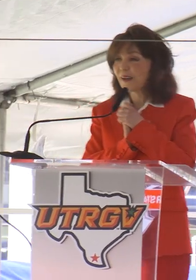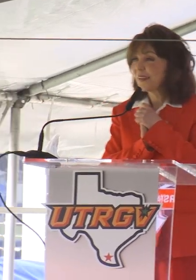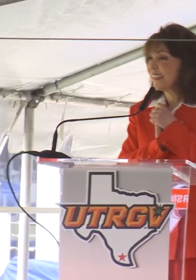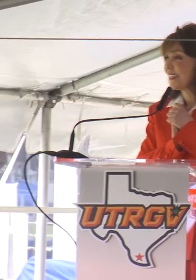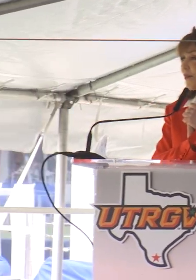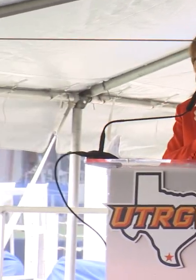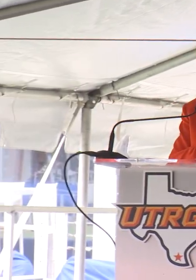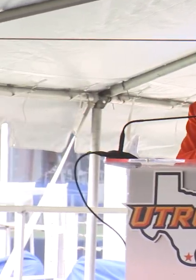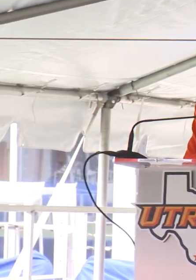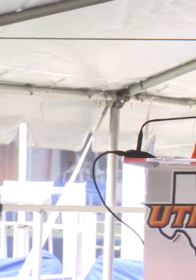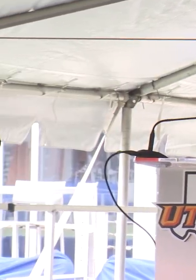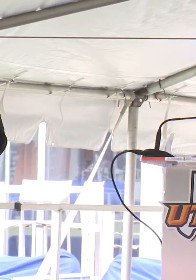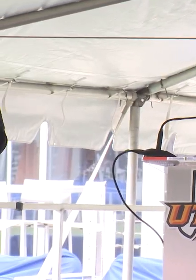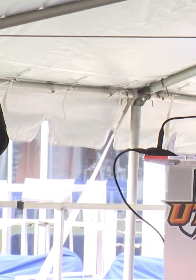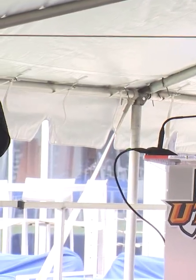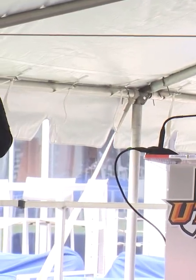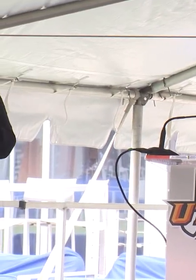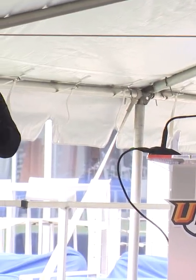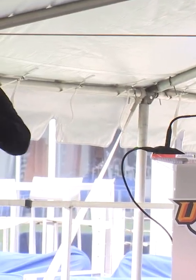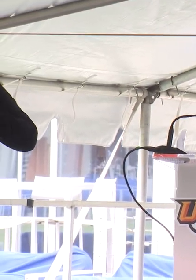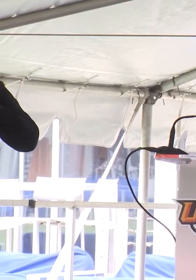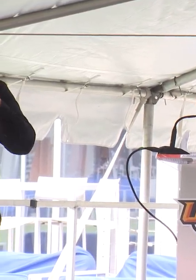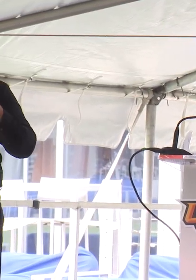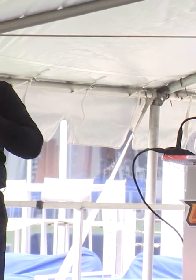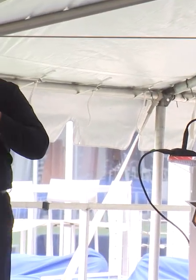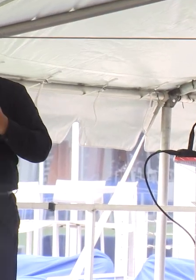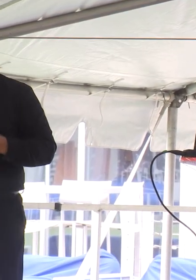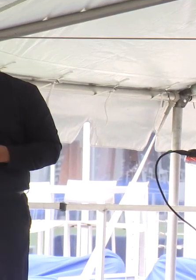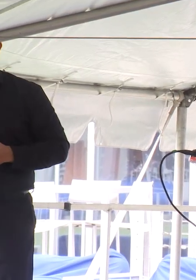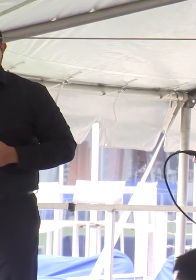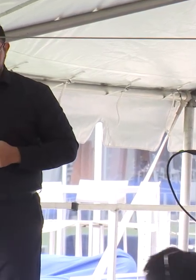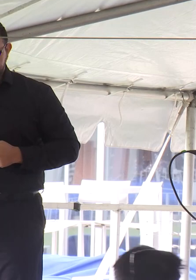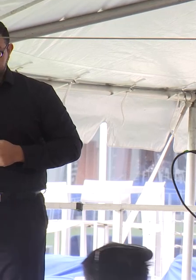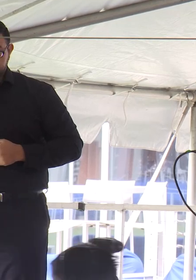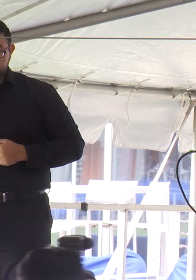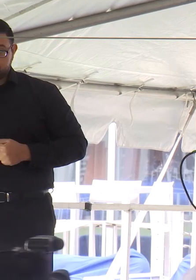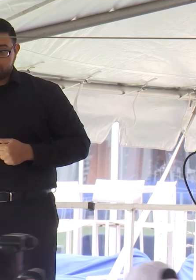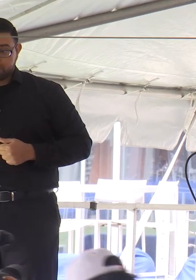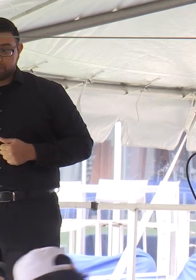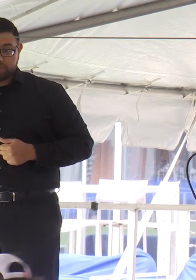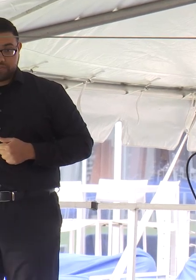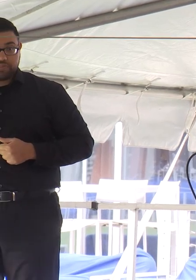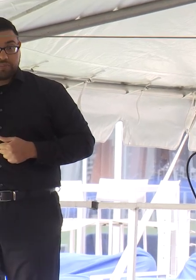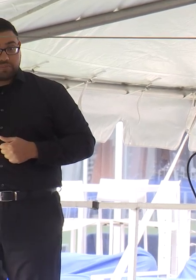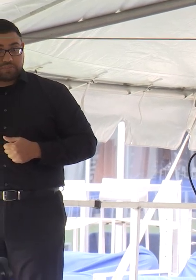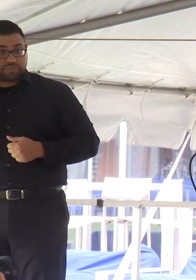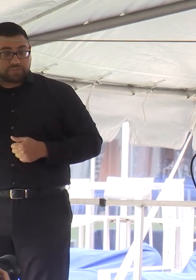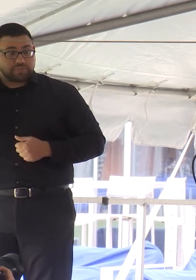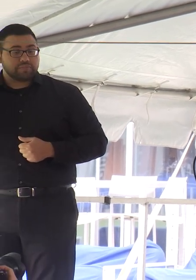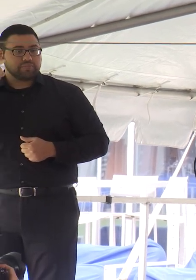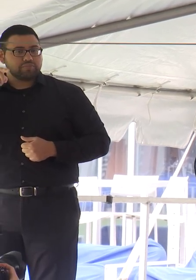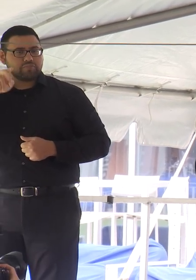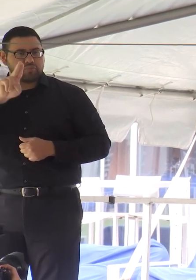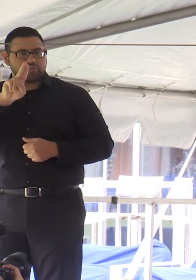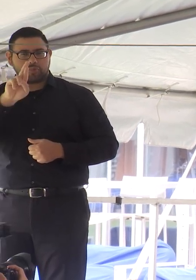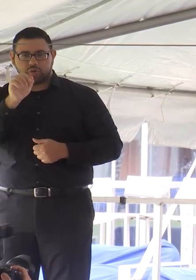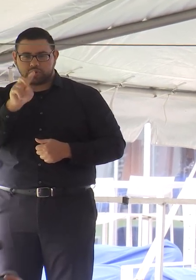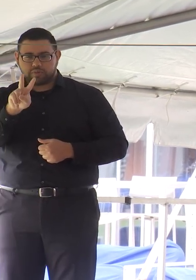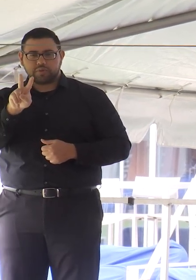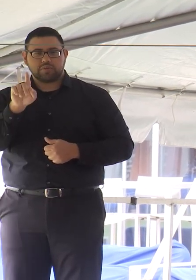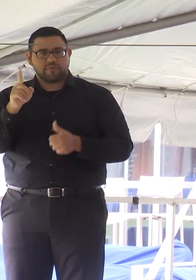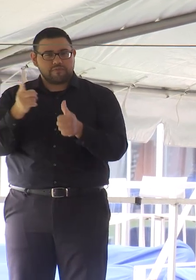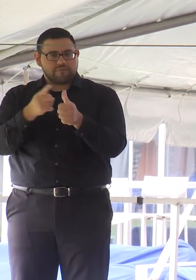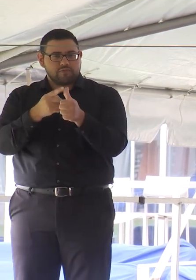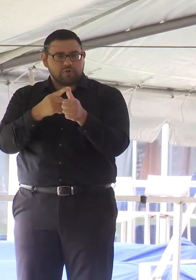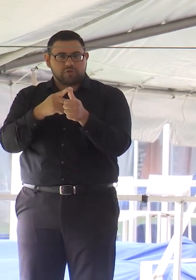Oh, I mean, we are so thrilled. You know, entering the RGV, and the first place